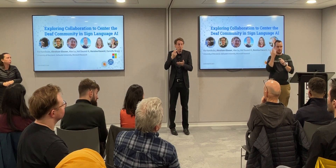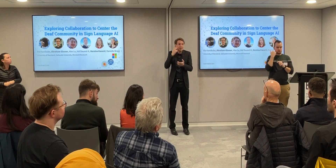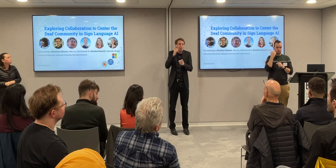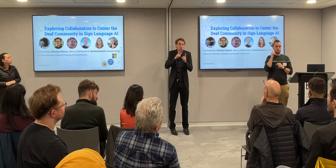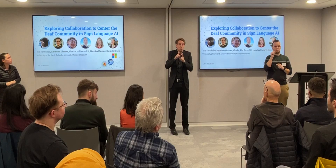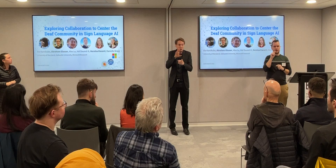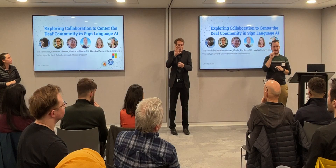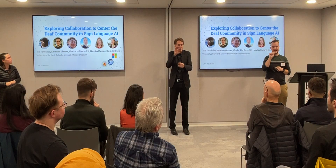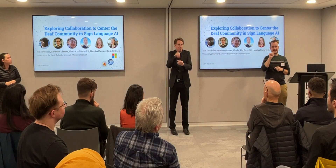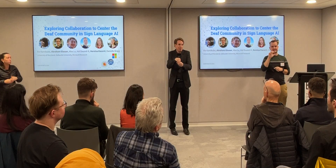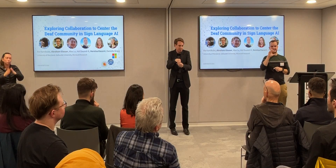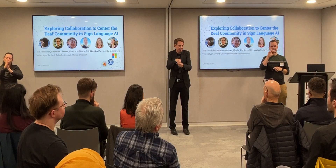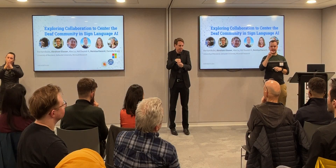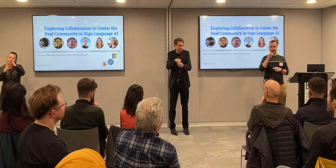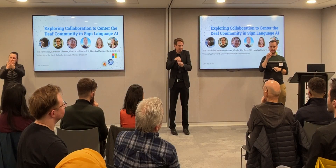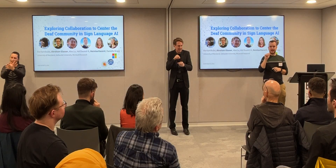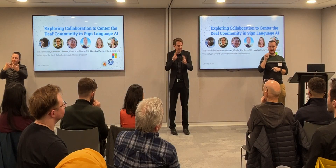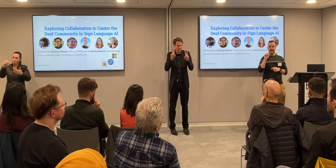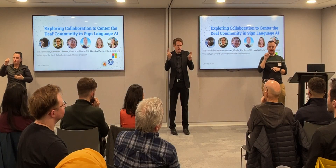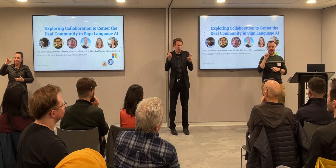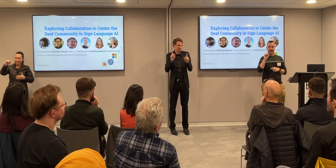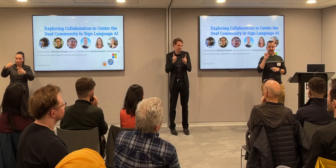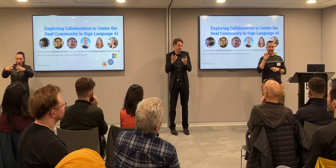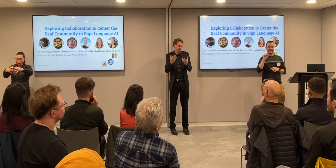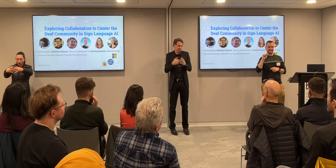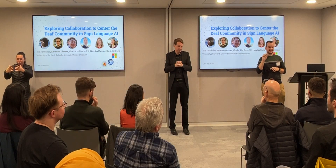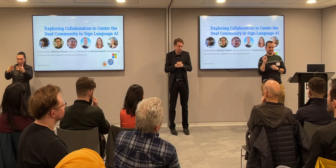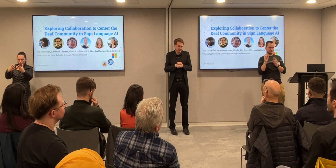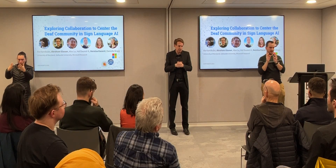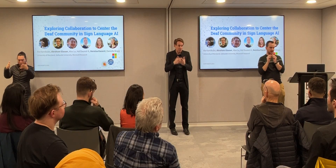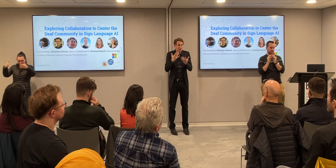It was published about 2 months